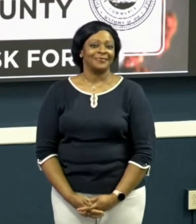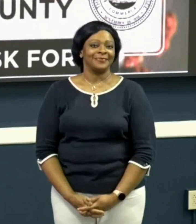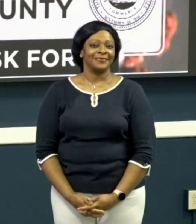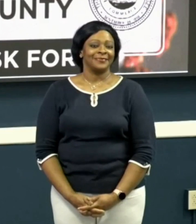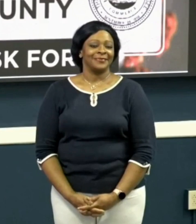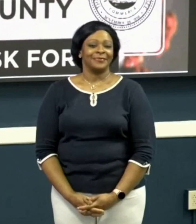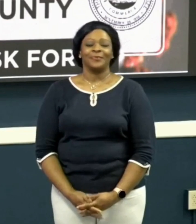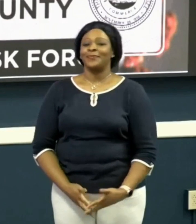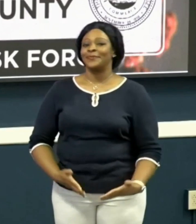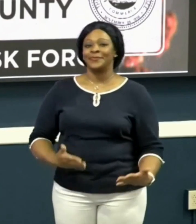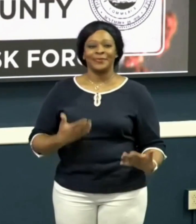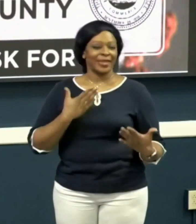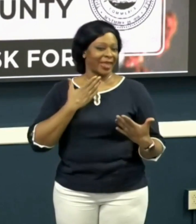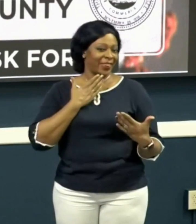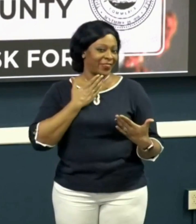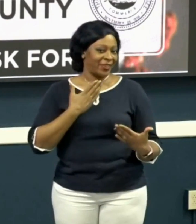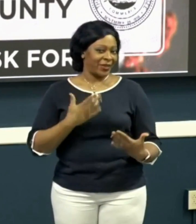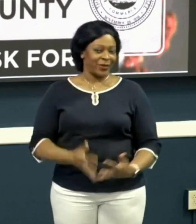Thank you.